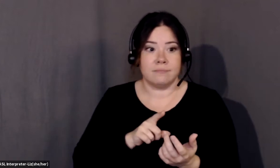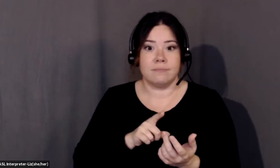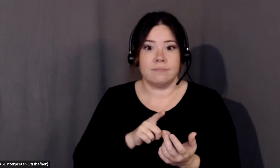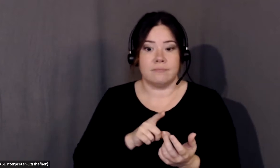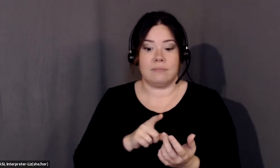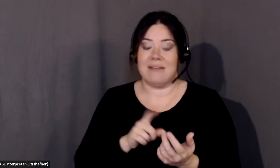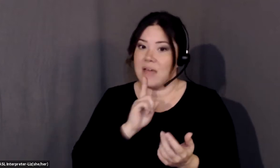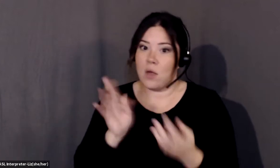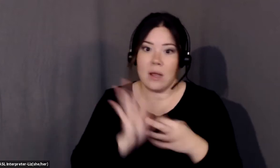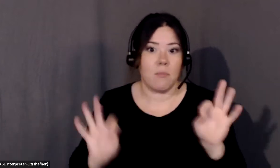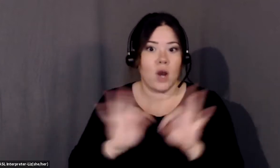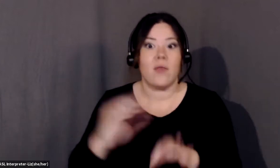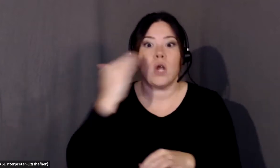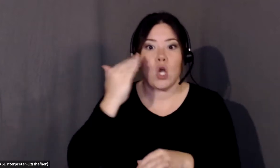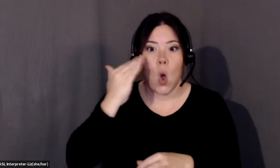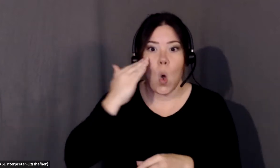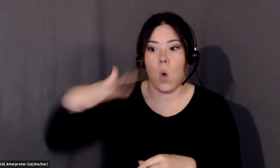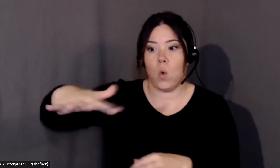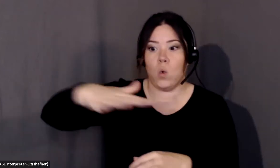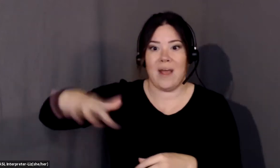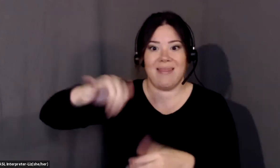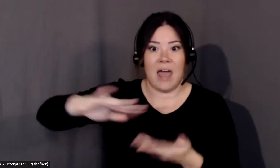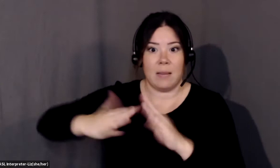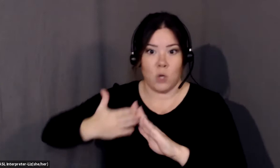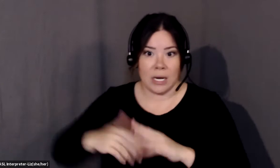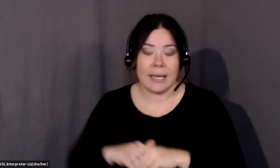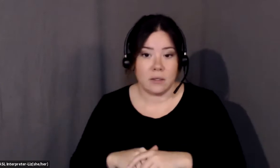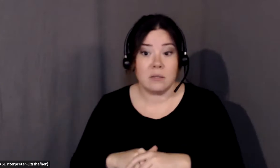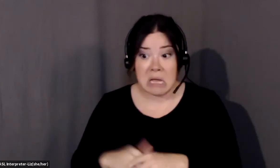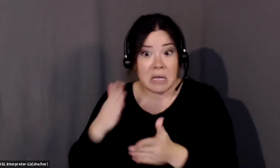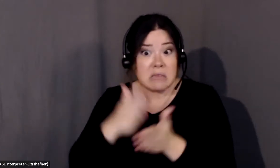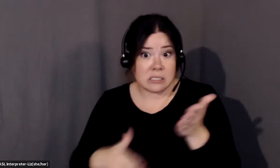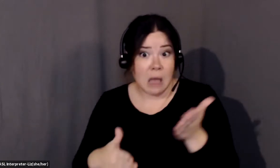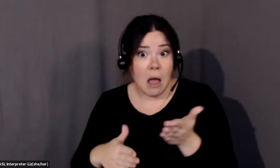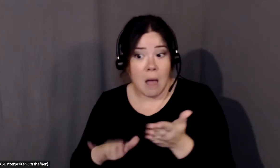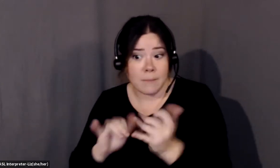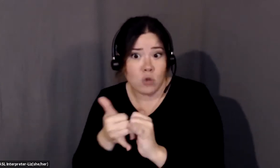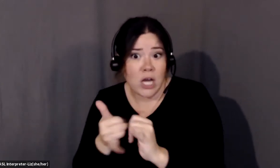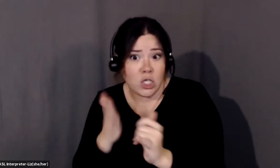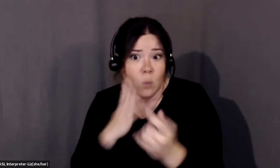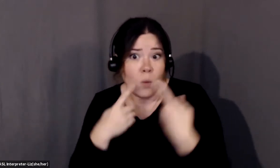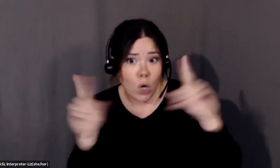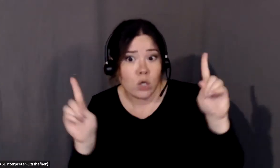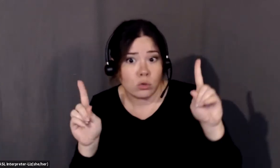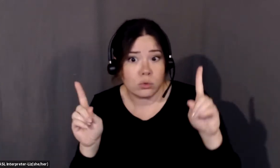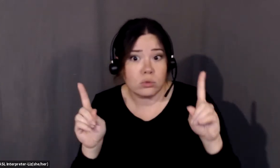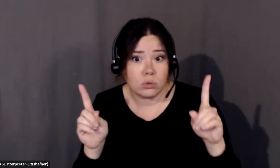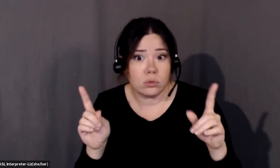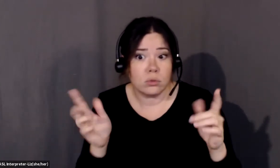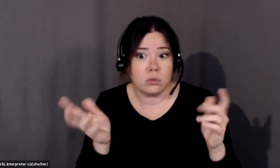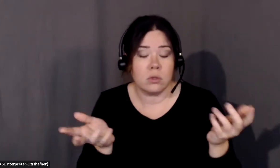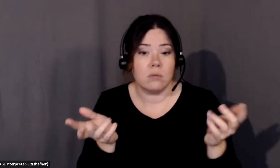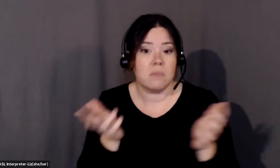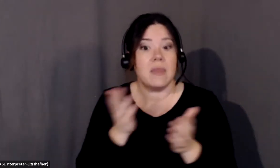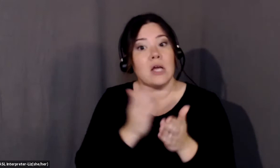community we're outreaching to, because if some strategies will work, there are certain individuals who